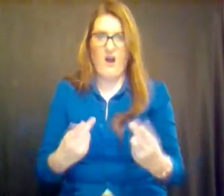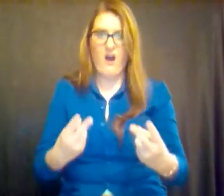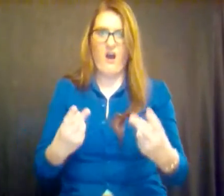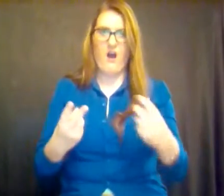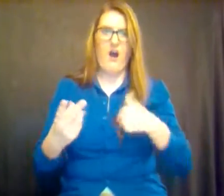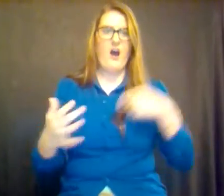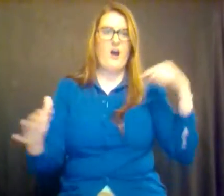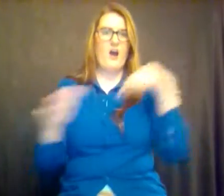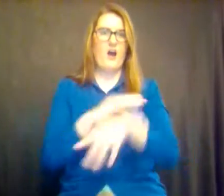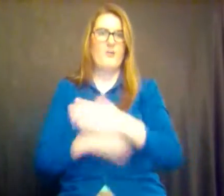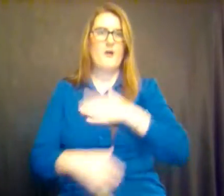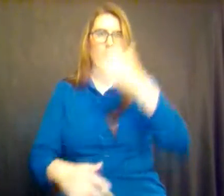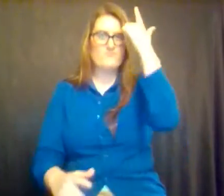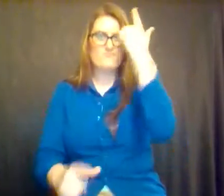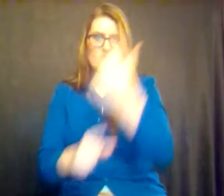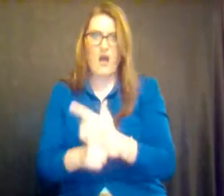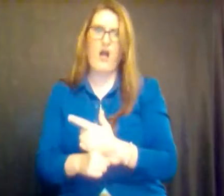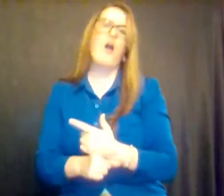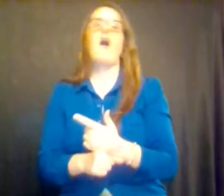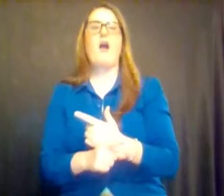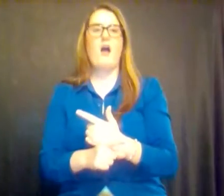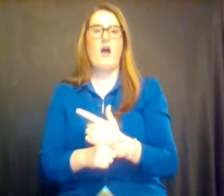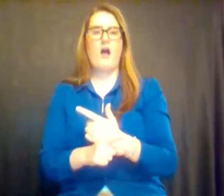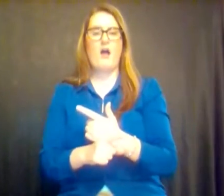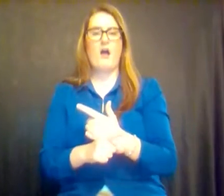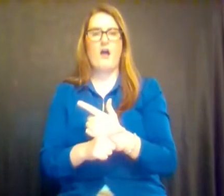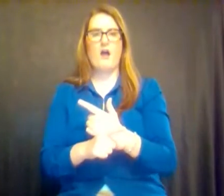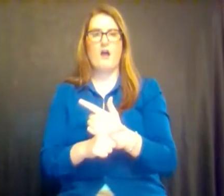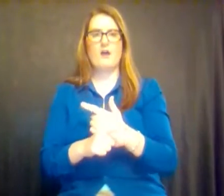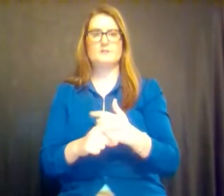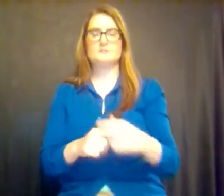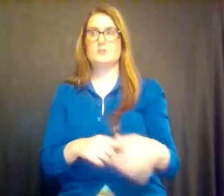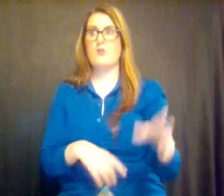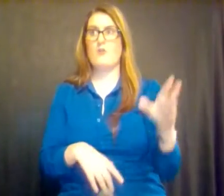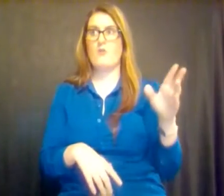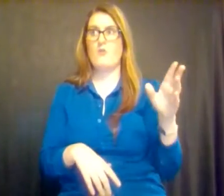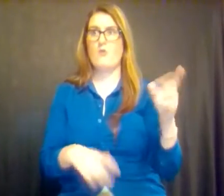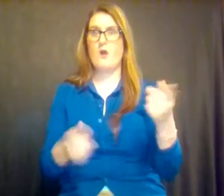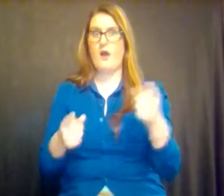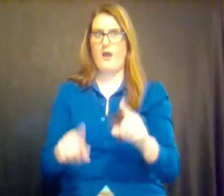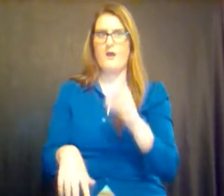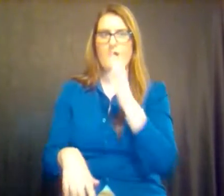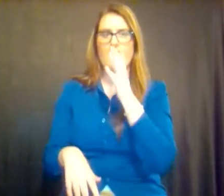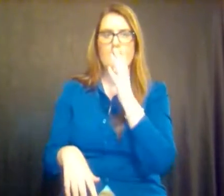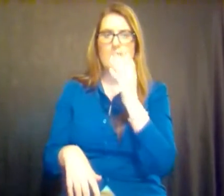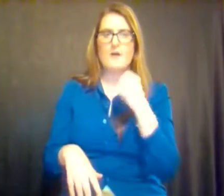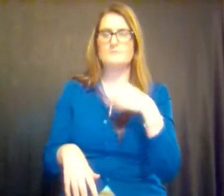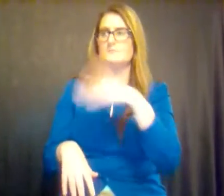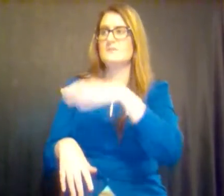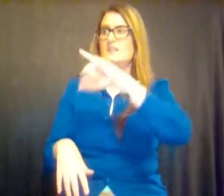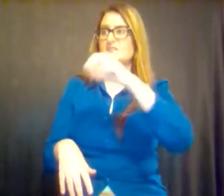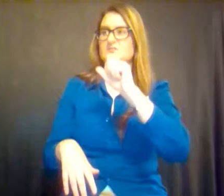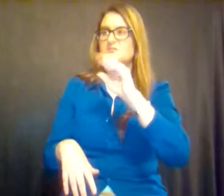she called Jacob to her. "Gather your things and get out of here," she commanded him. "Head for the town of Haran, and when you get there, ask for my brother